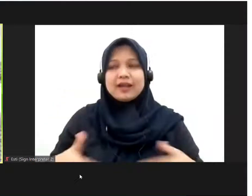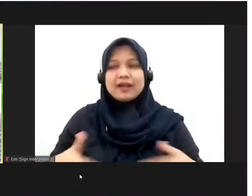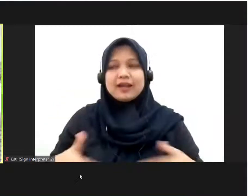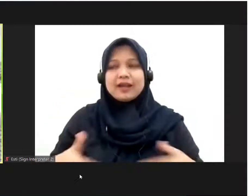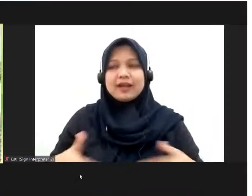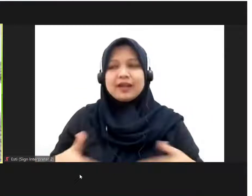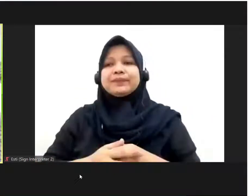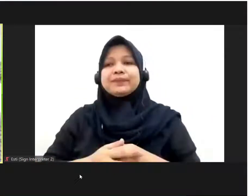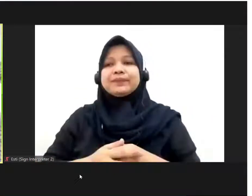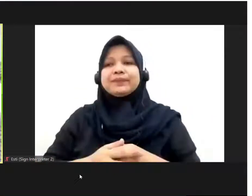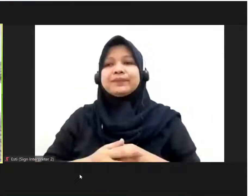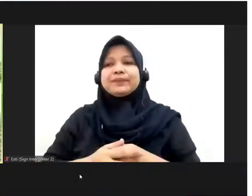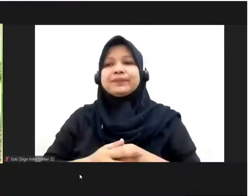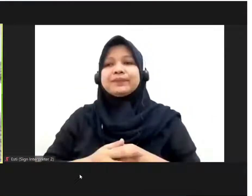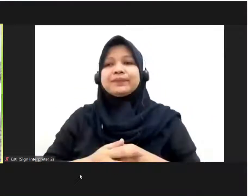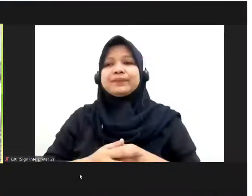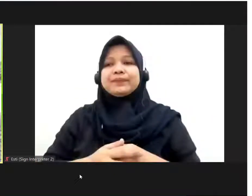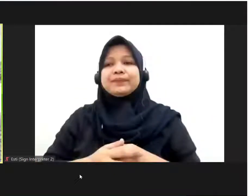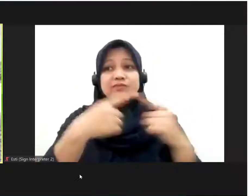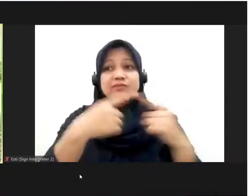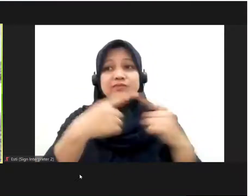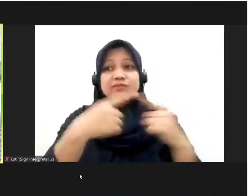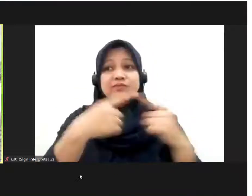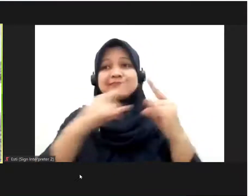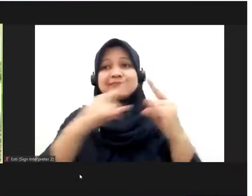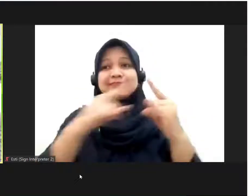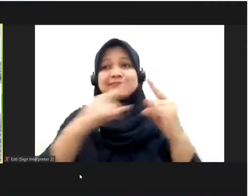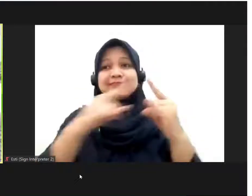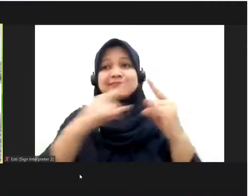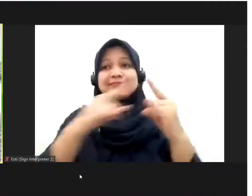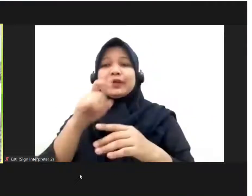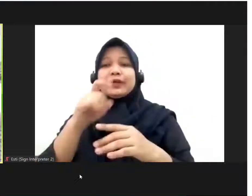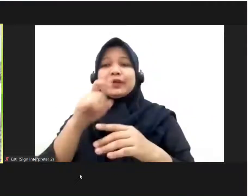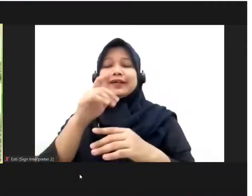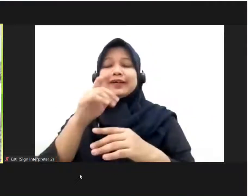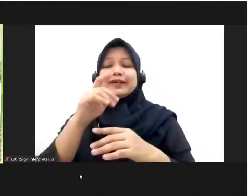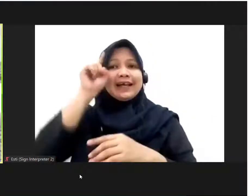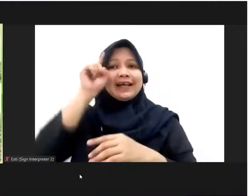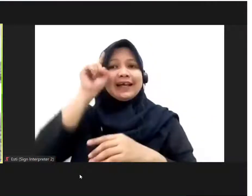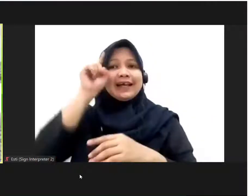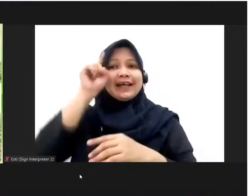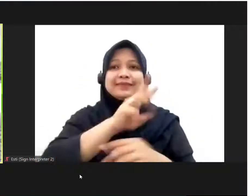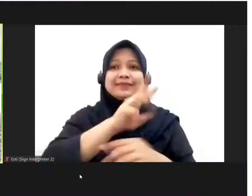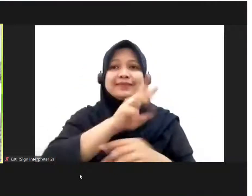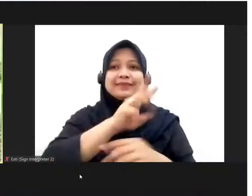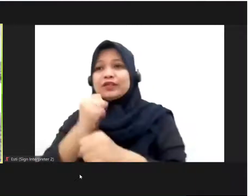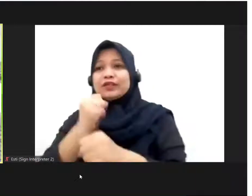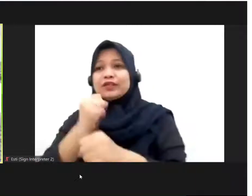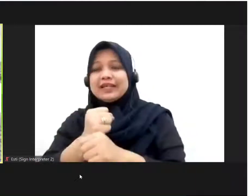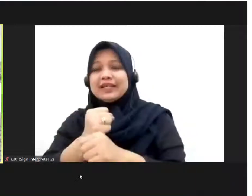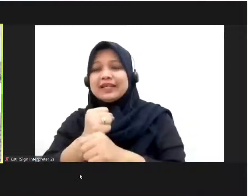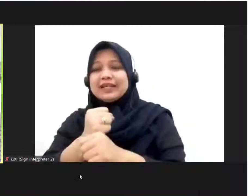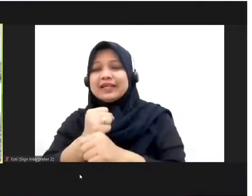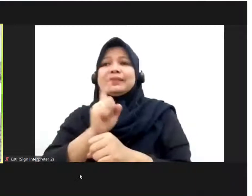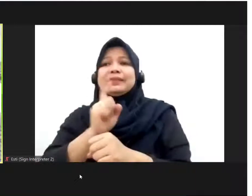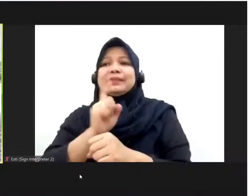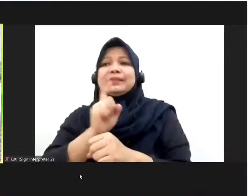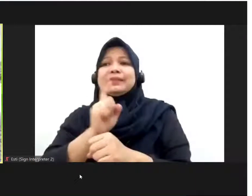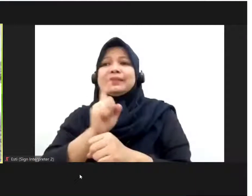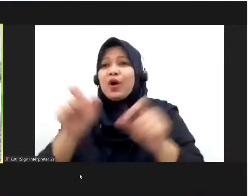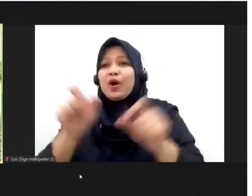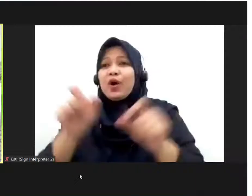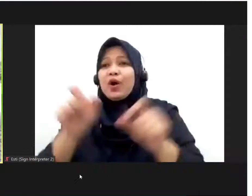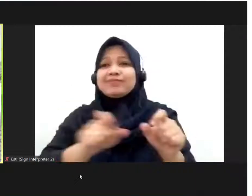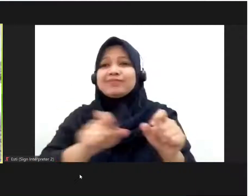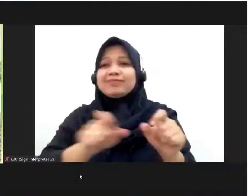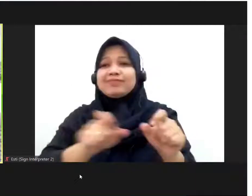in the camps. 3G and 4G networks in the camps have not been fully available to refugees and host communities in